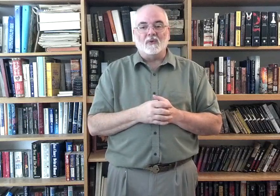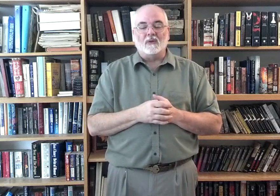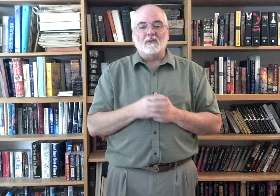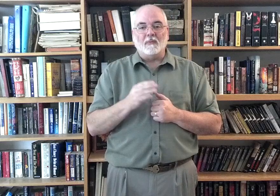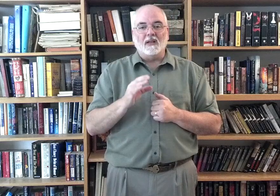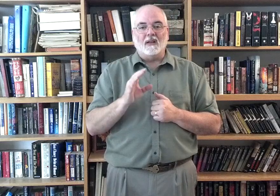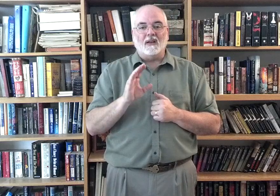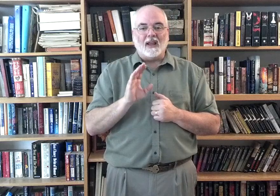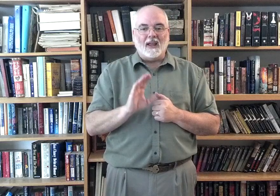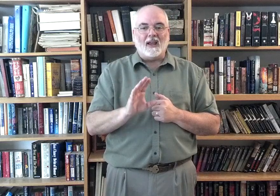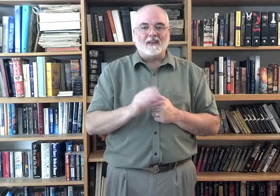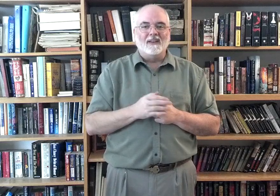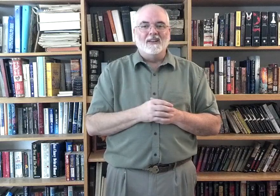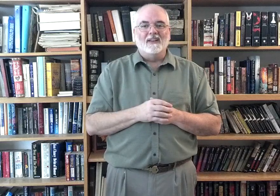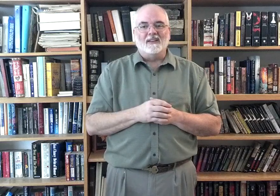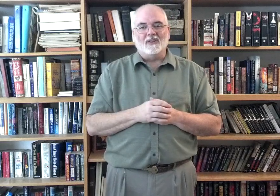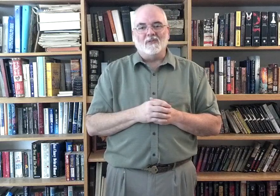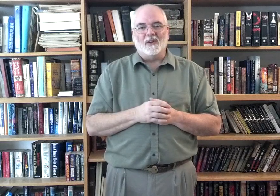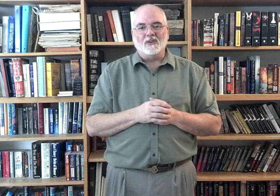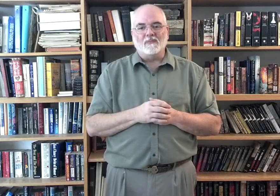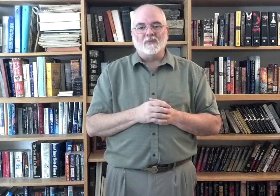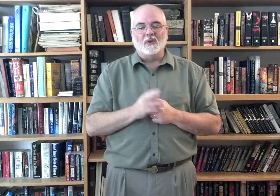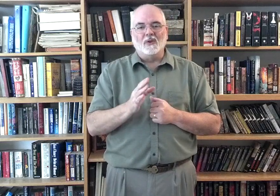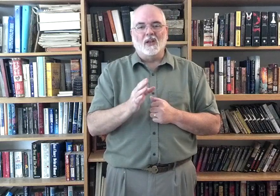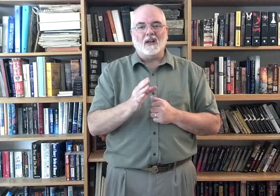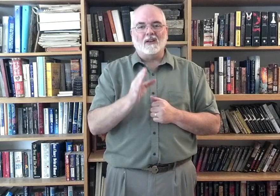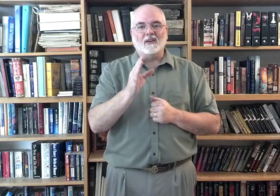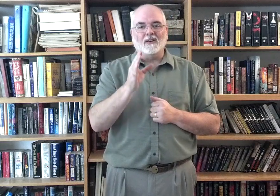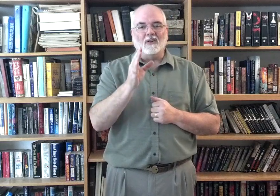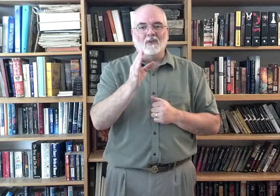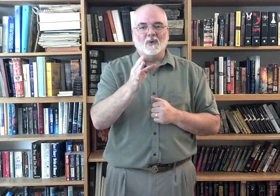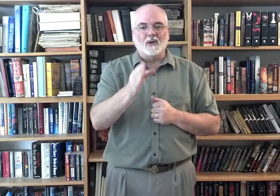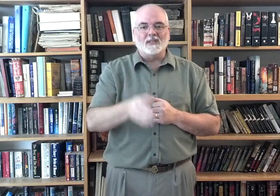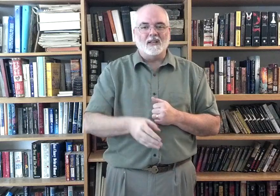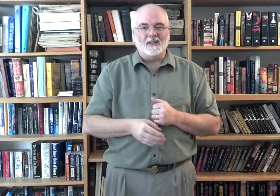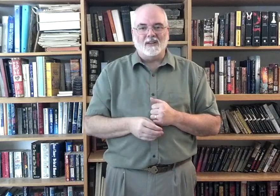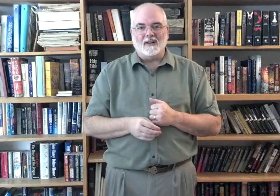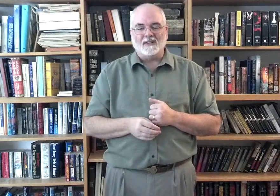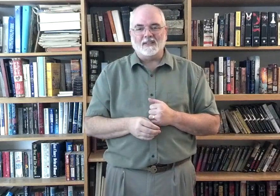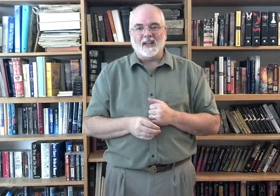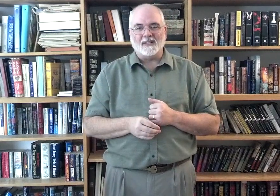to be done at the convention. Good luck. Look forward to seeing you there. Thanks.